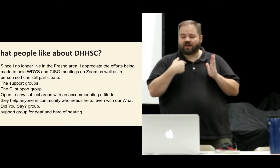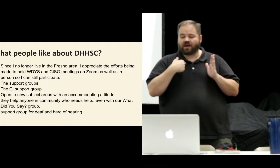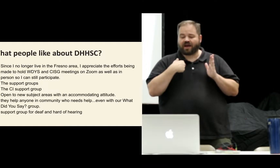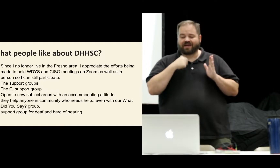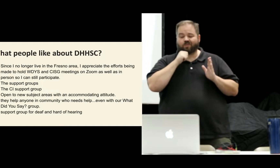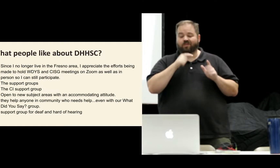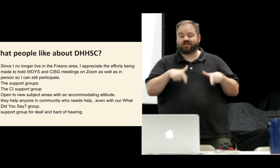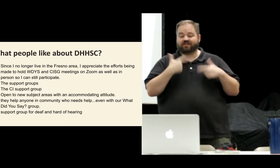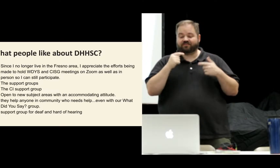DHHSC.